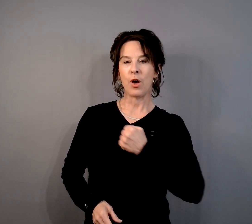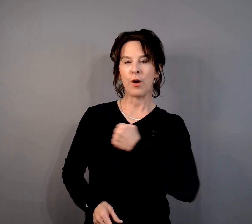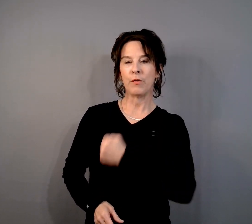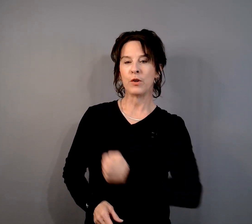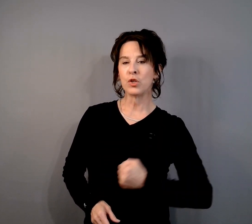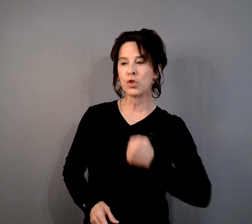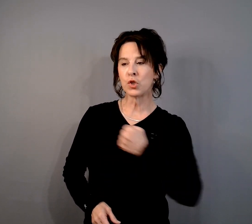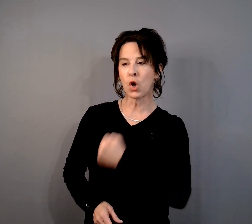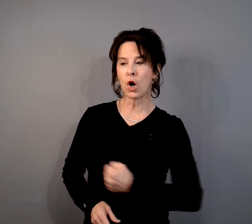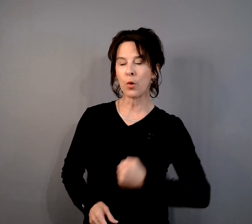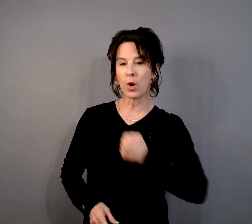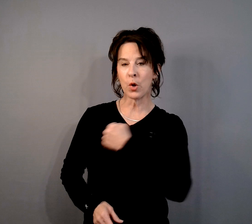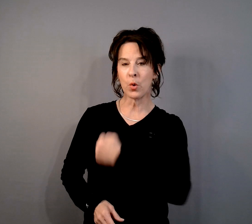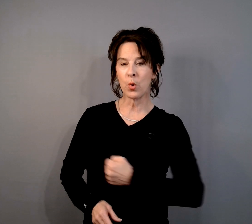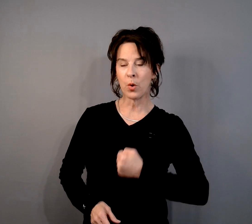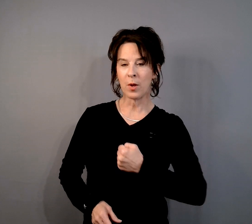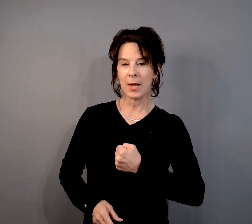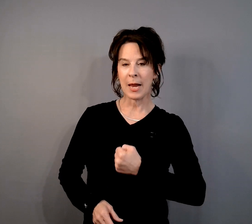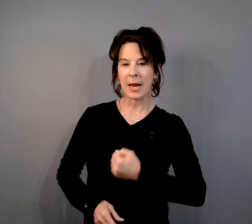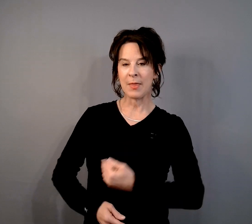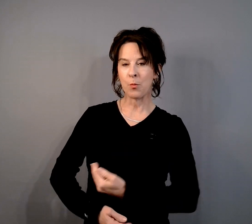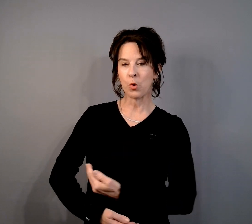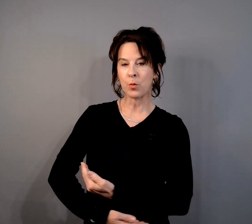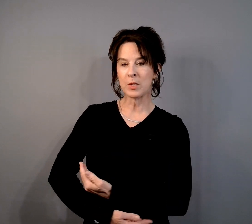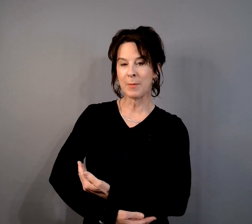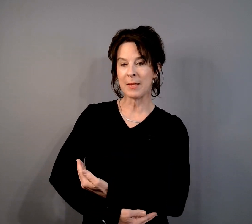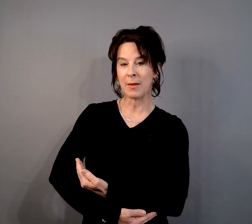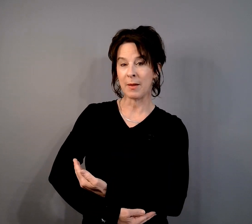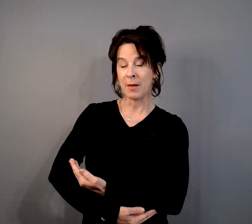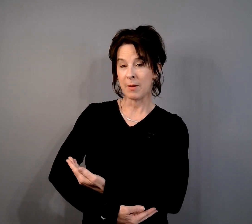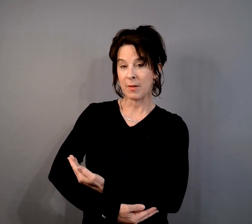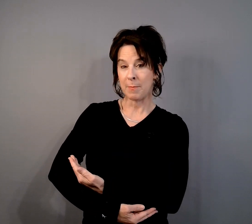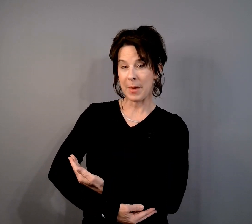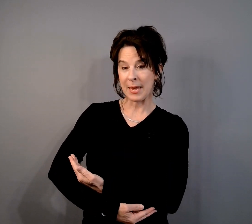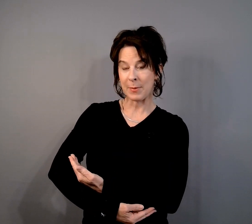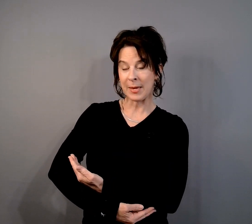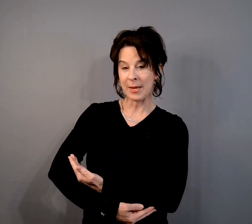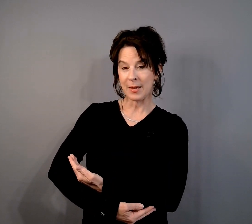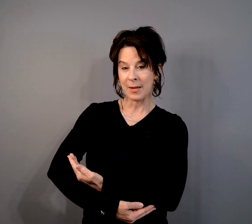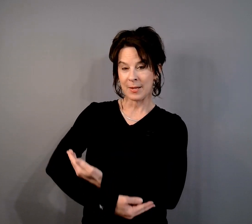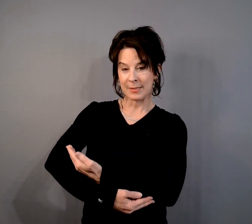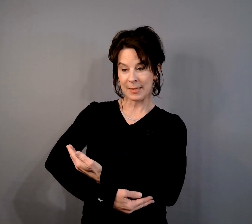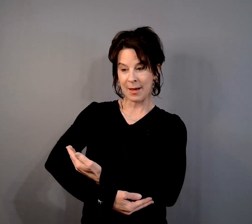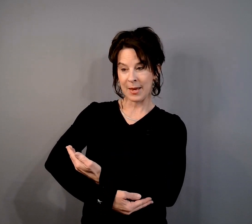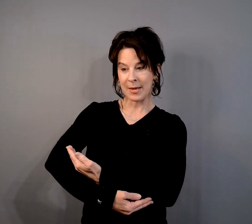of sorrow, and then we're going to make the baby sign